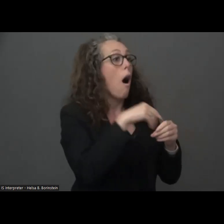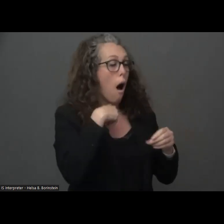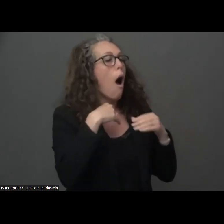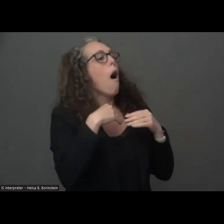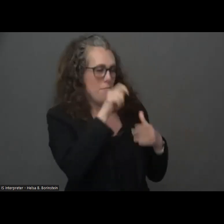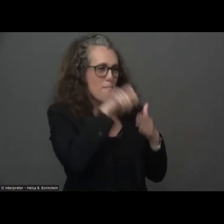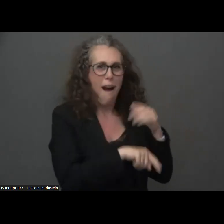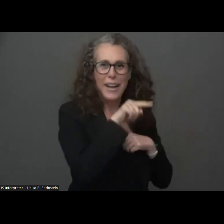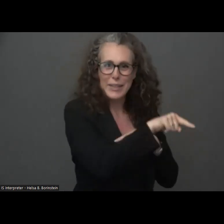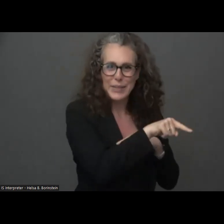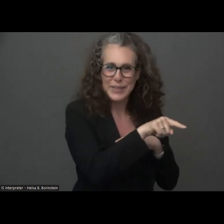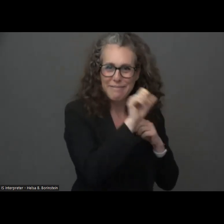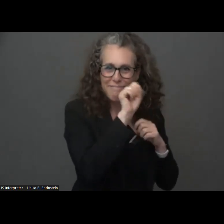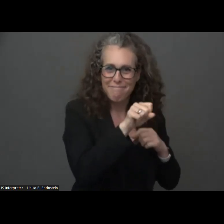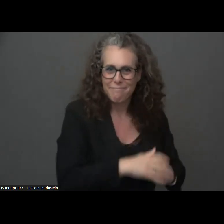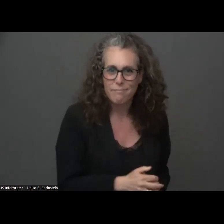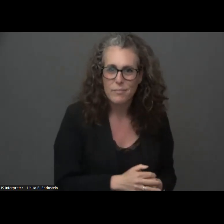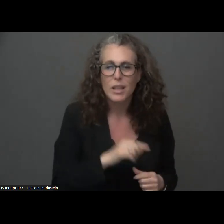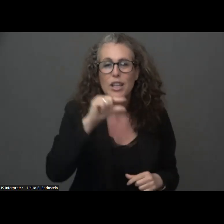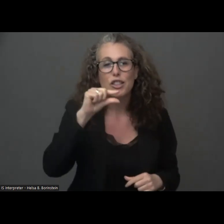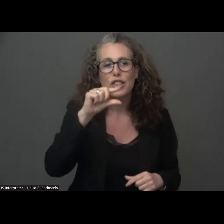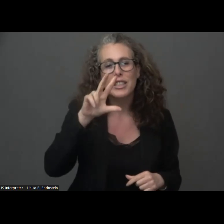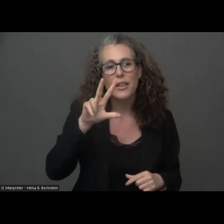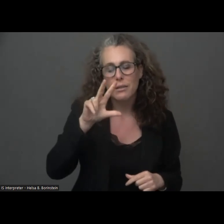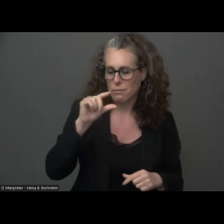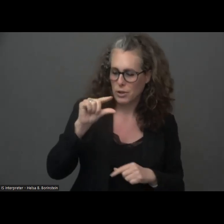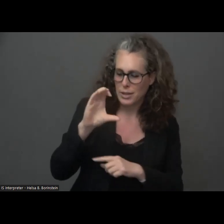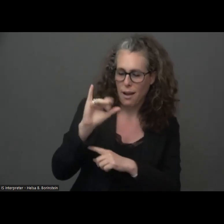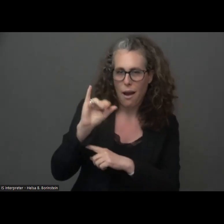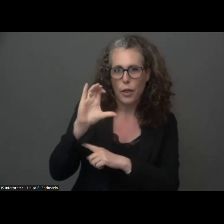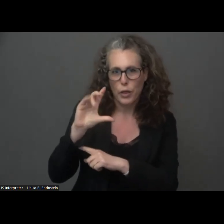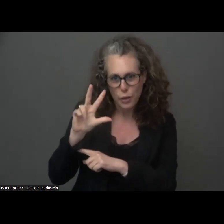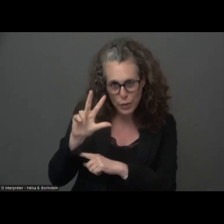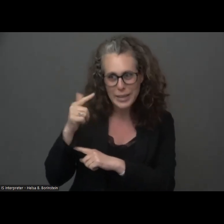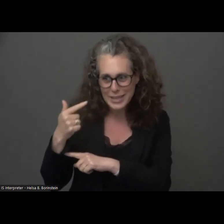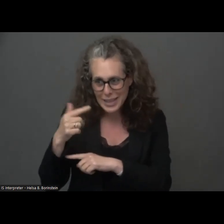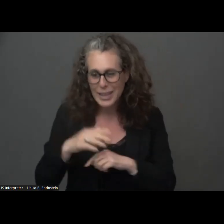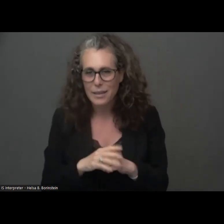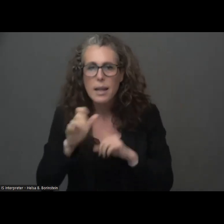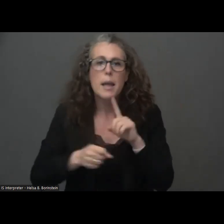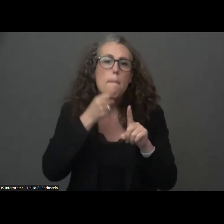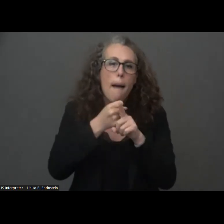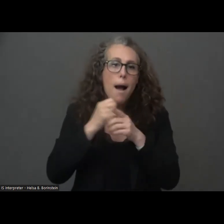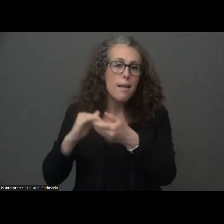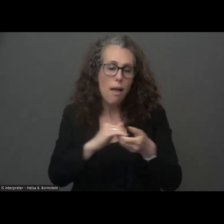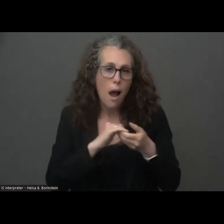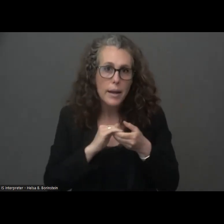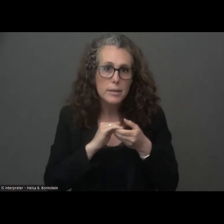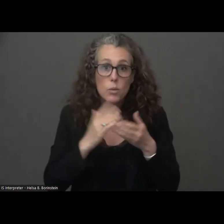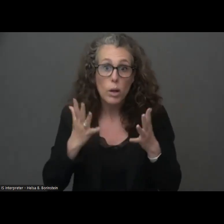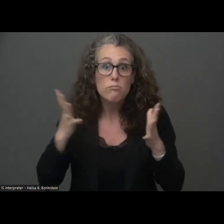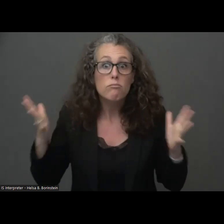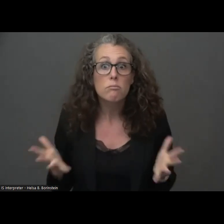So we've got initiatives like G3 ICTs, Procurement Impact Alliance, encouraging procurement